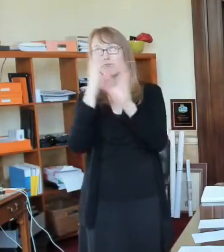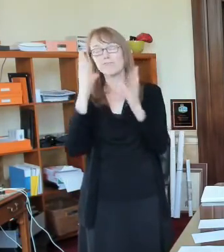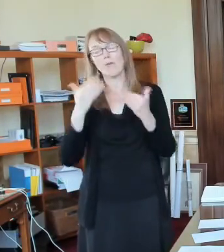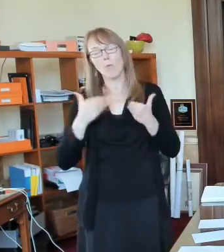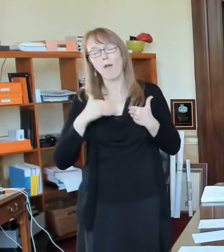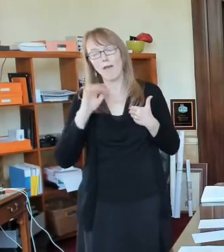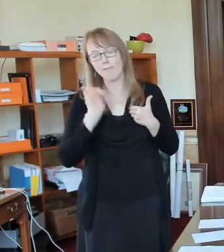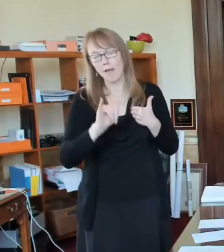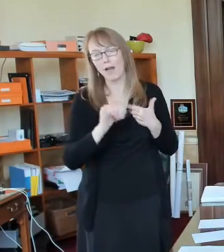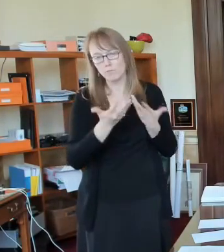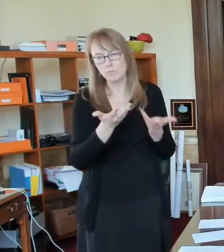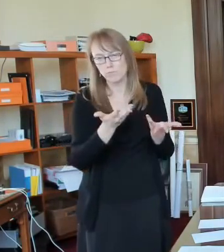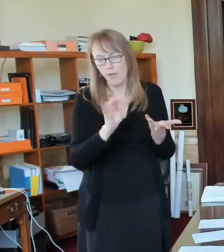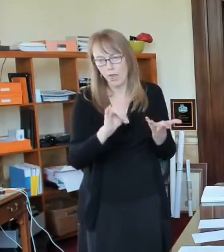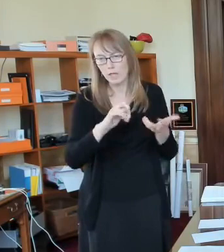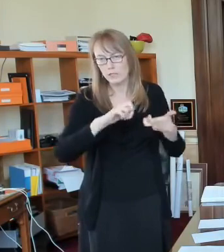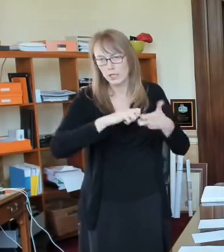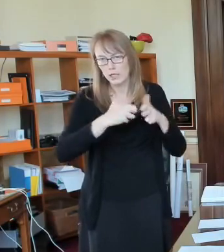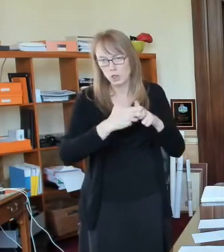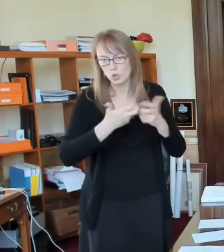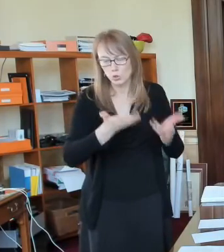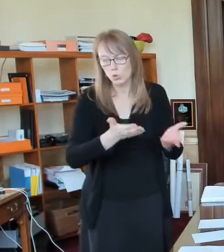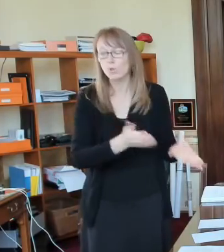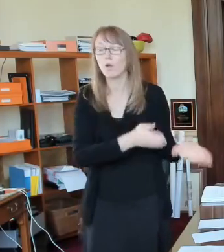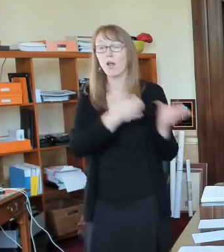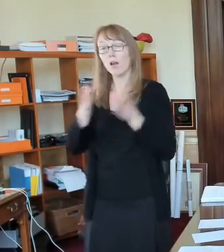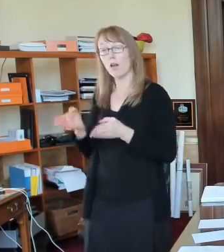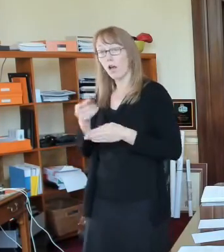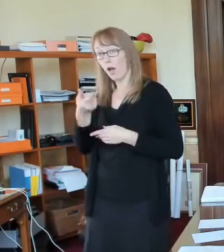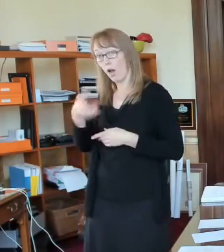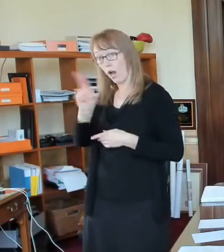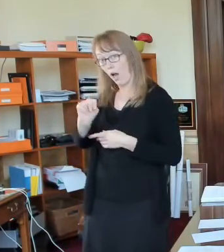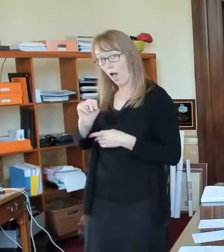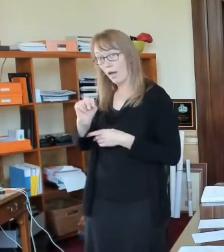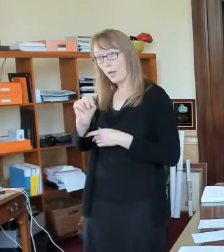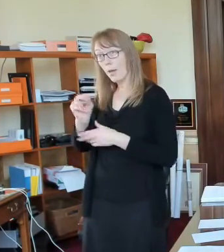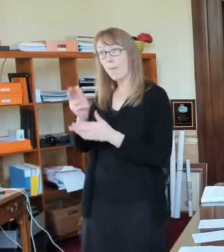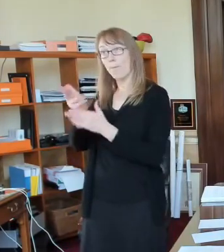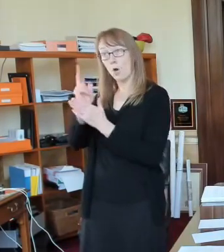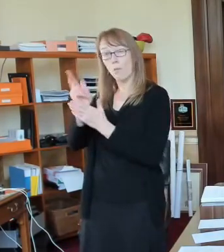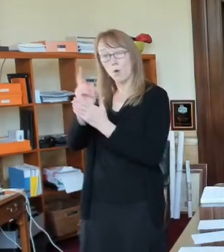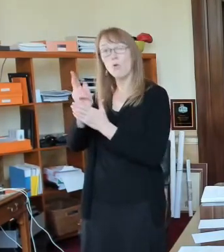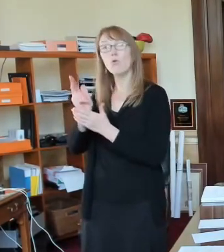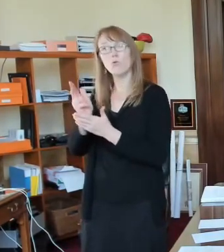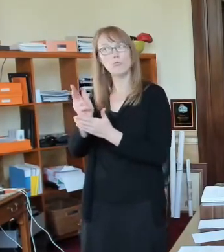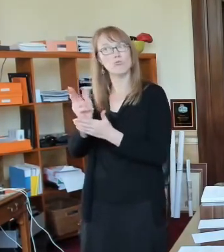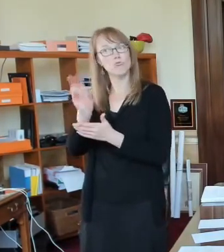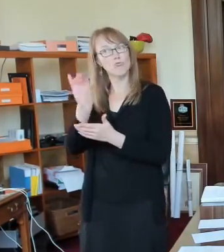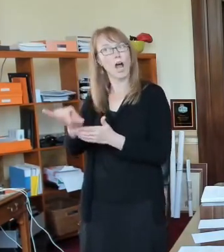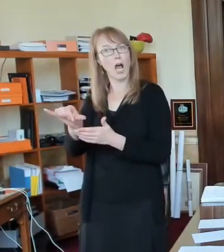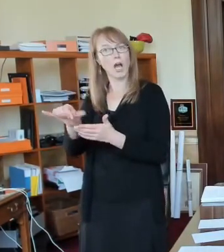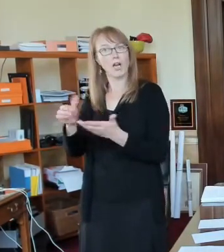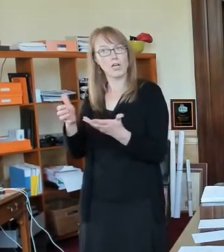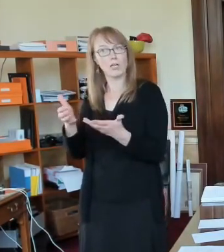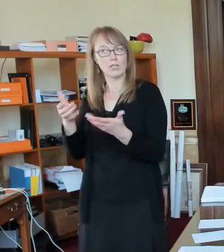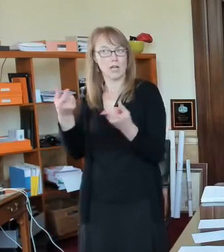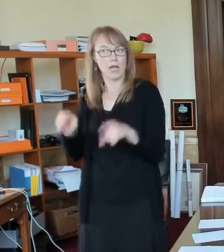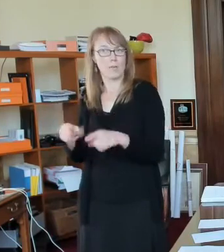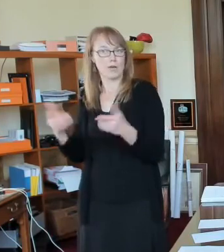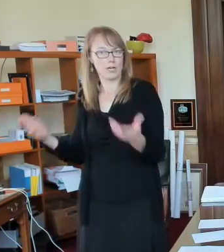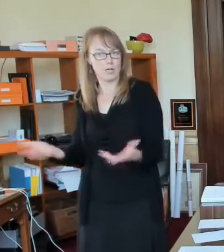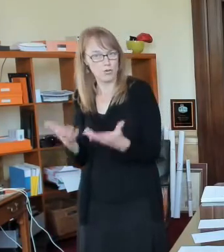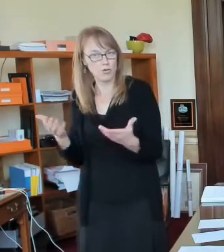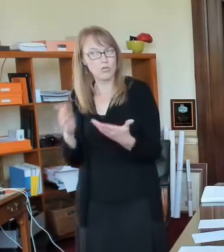prevalence of gun violence in our city and in our region, frankly, it's not just in the city, but in our city and